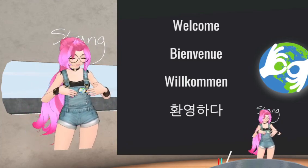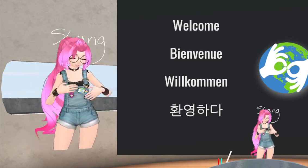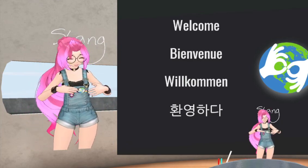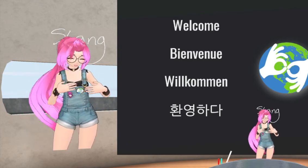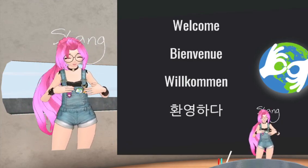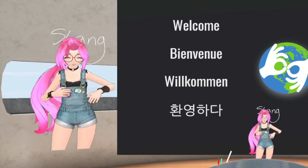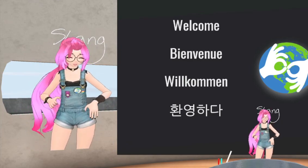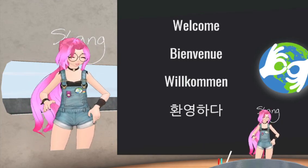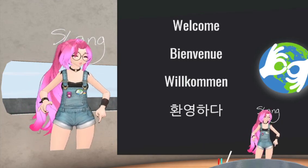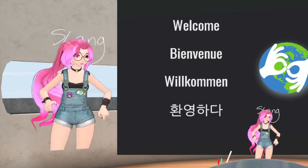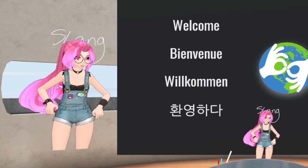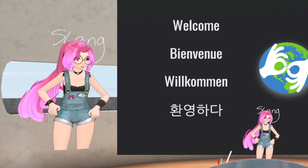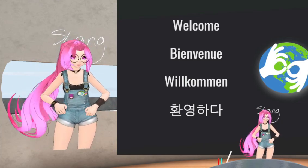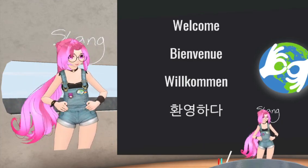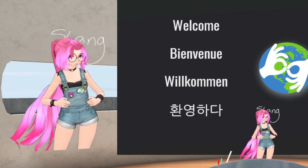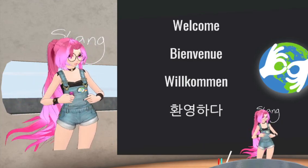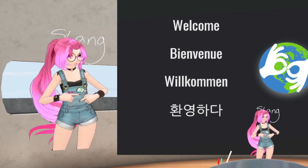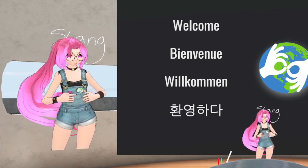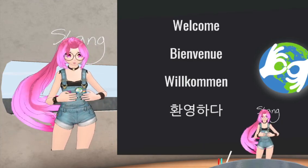comment?